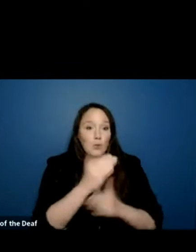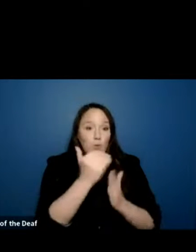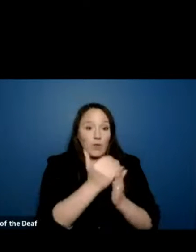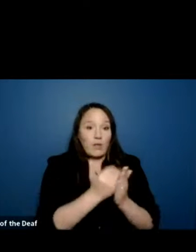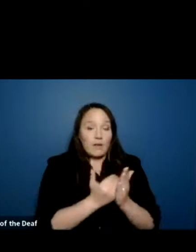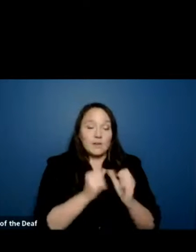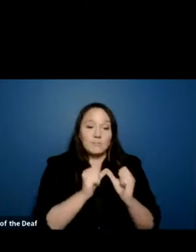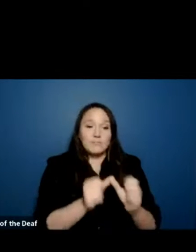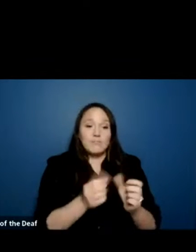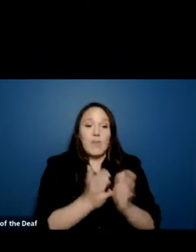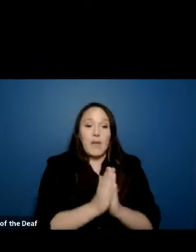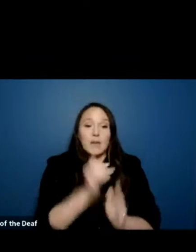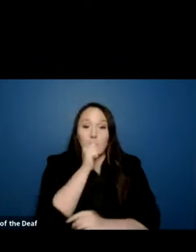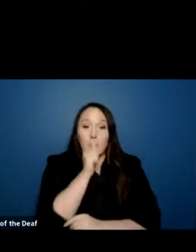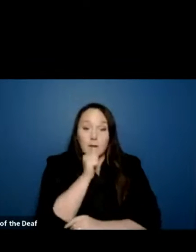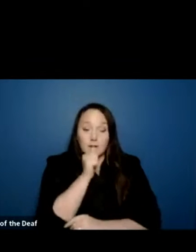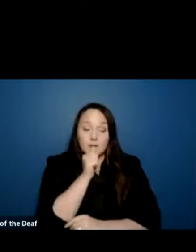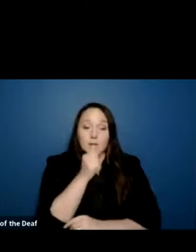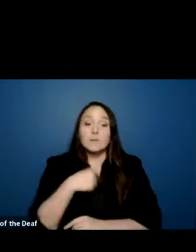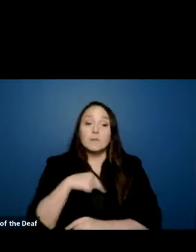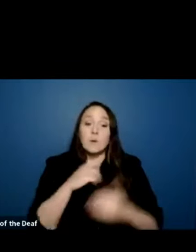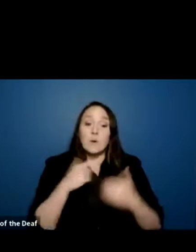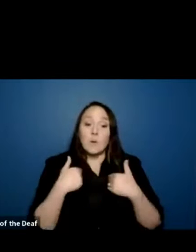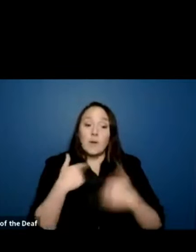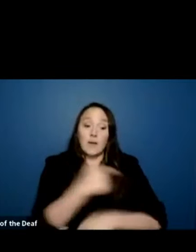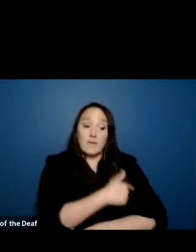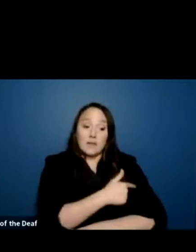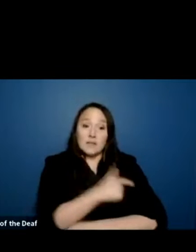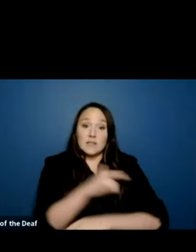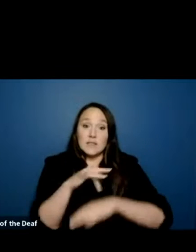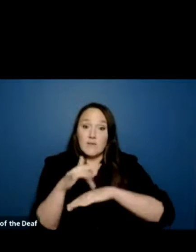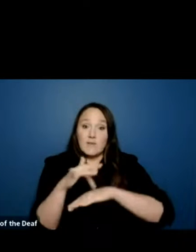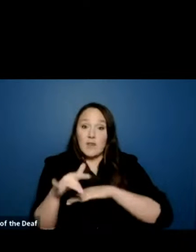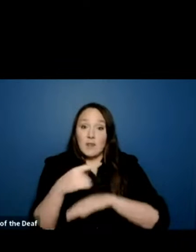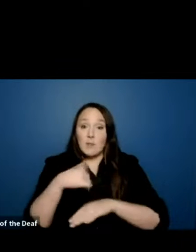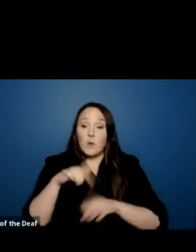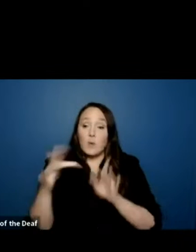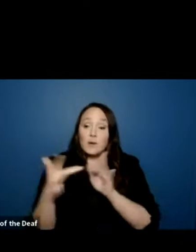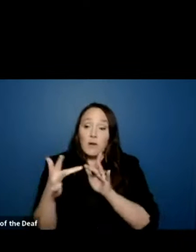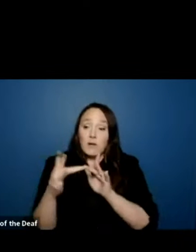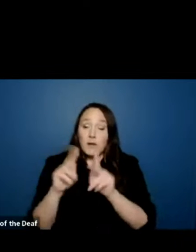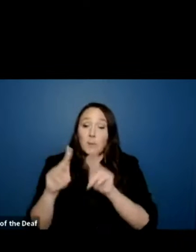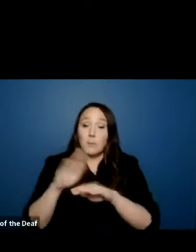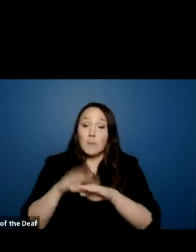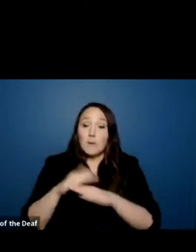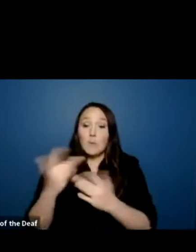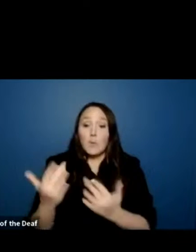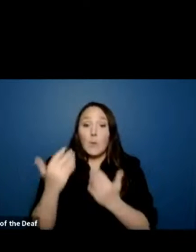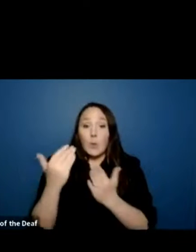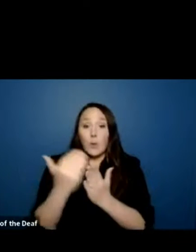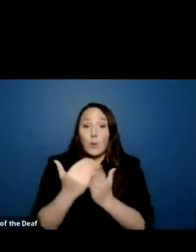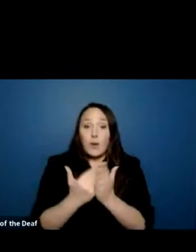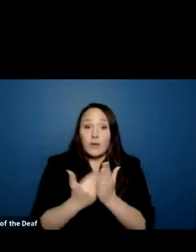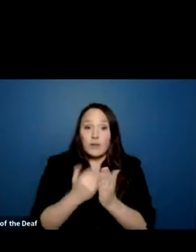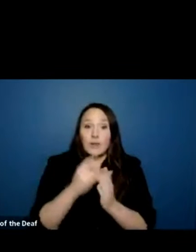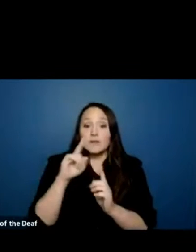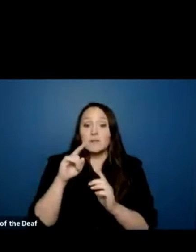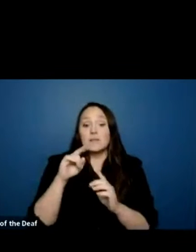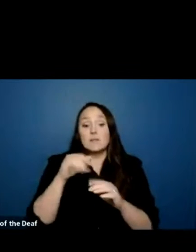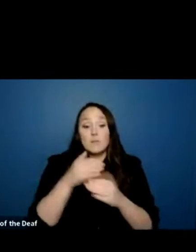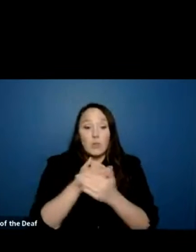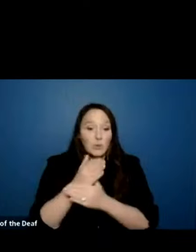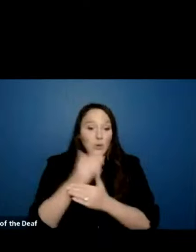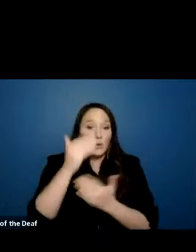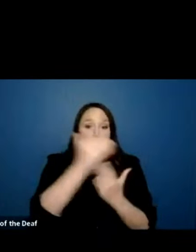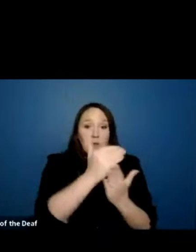patience. As we have vaccine available, we are reaching out to folks on our wait list in the order in which they appear on the list